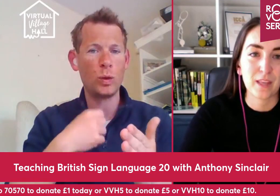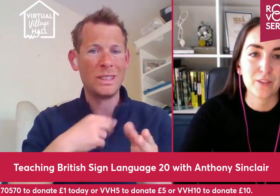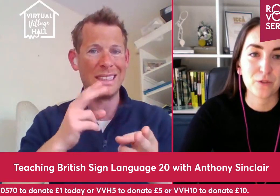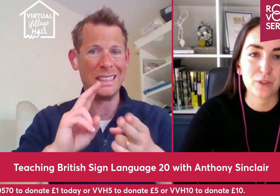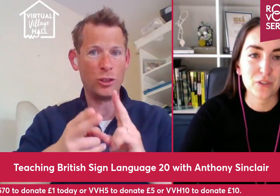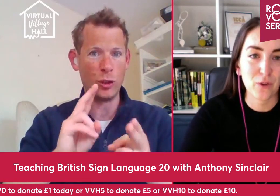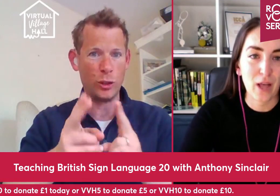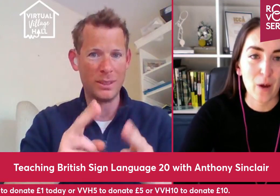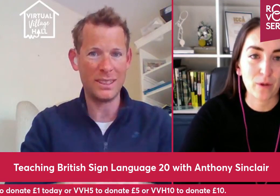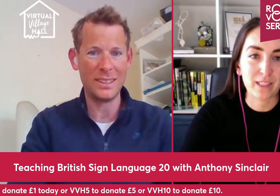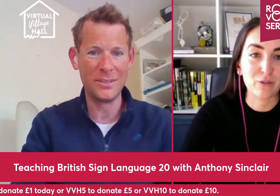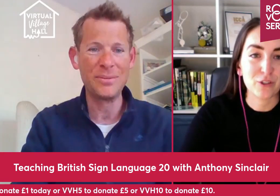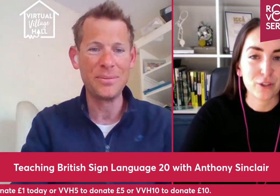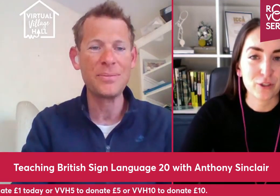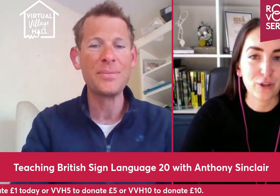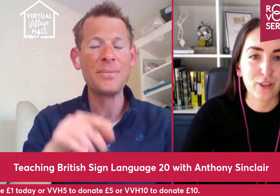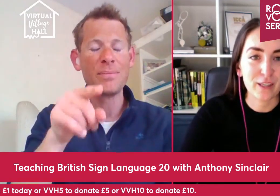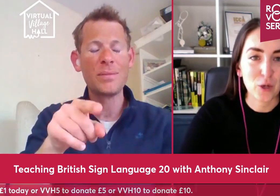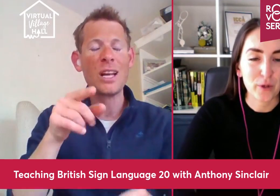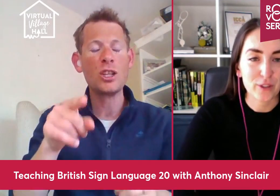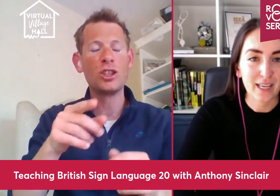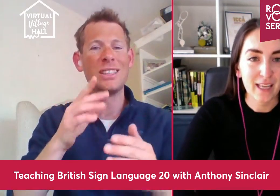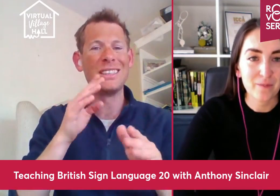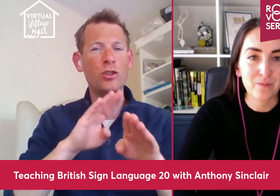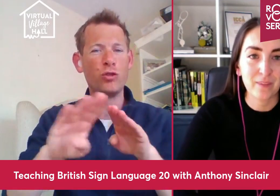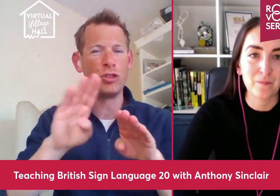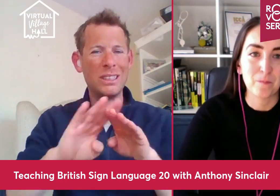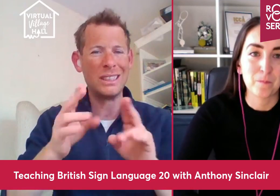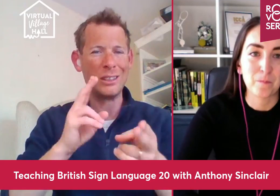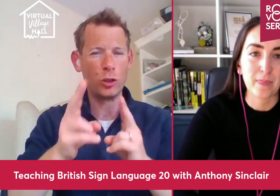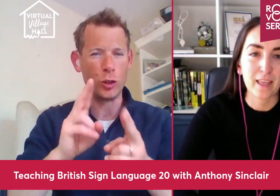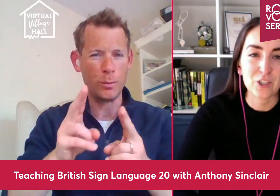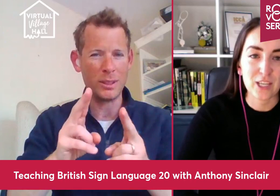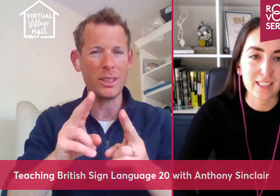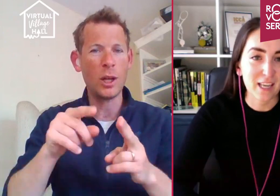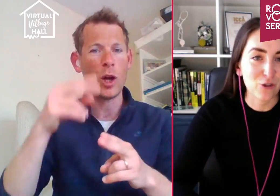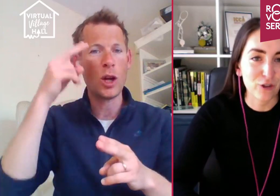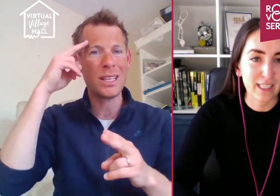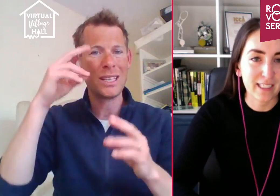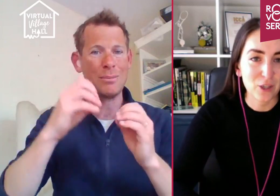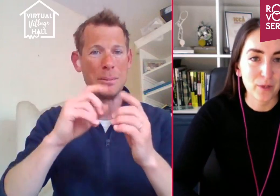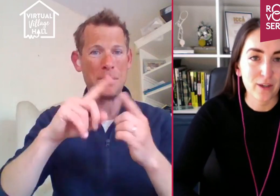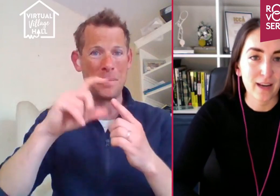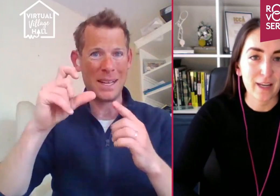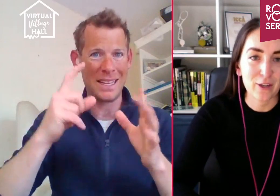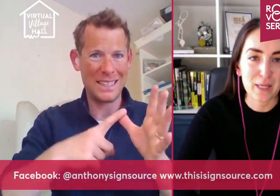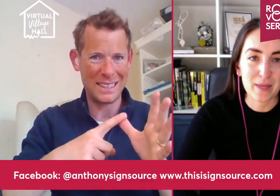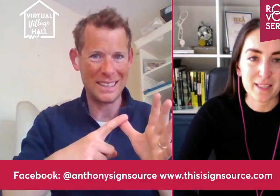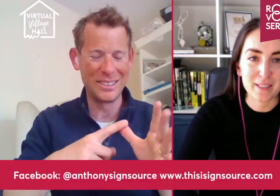So first of all, I want to introduce you to the interpreter today. She is a trainee interpreter and her name is